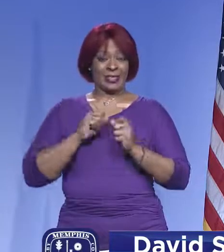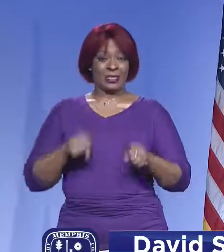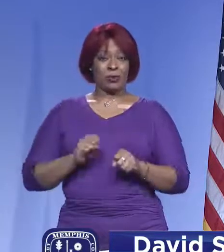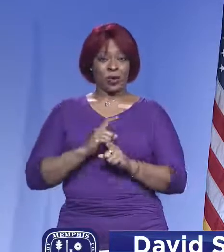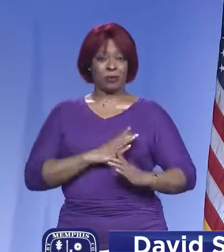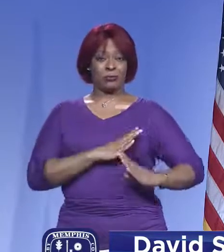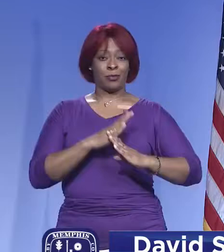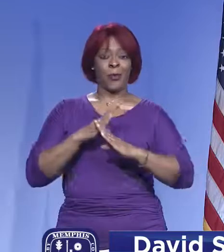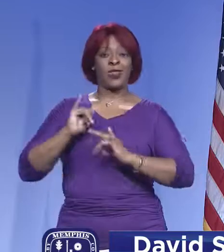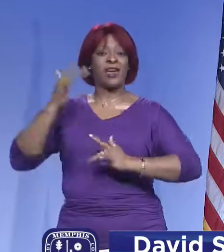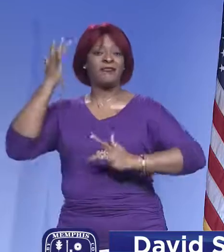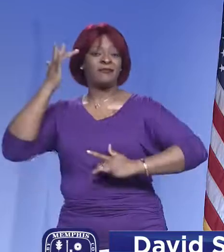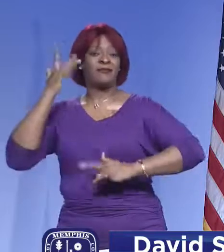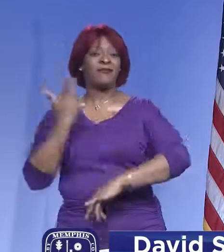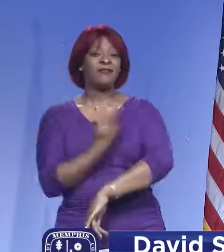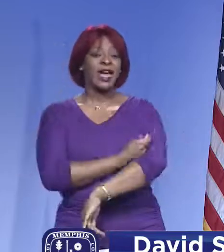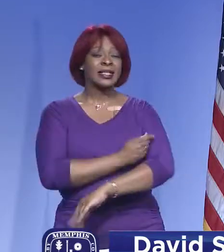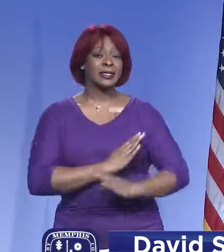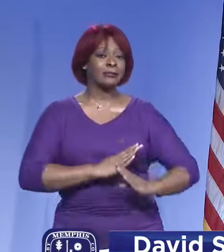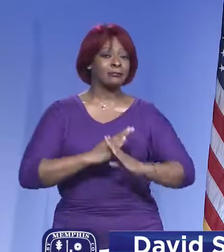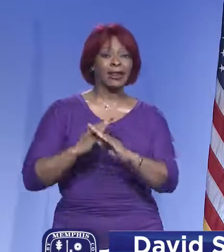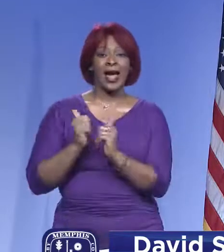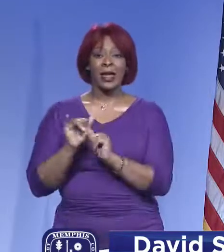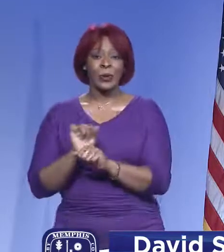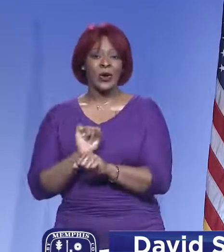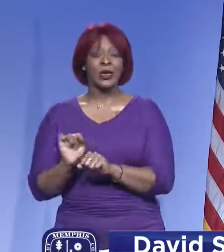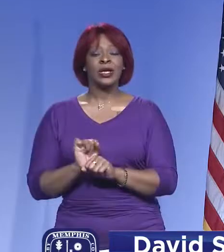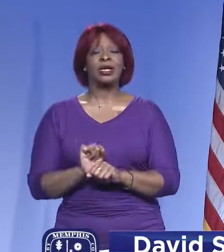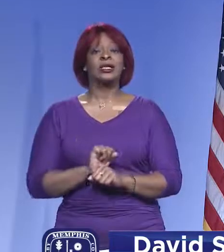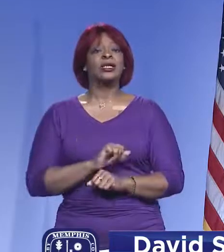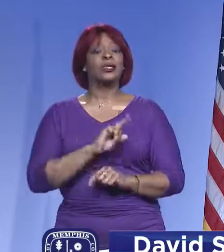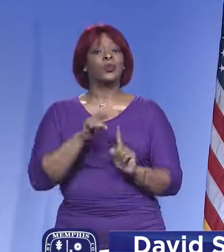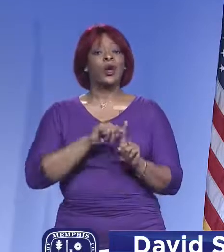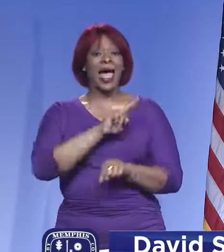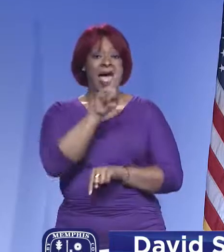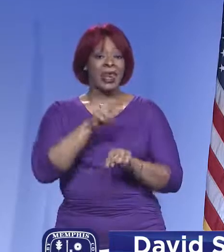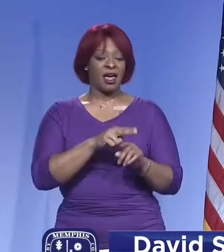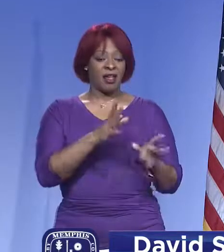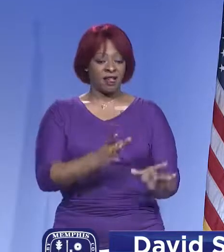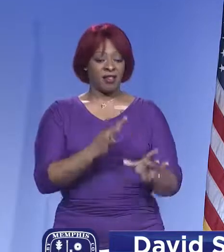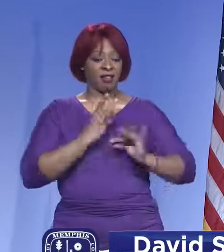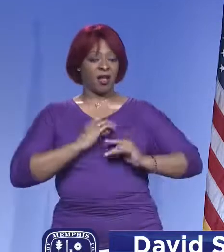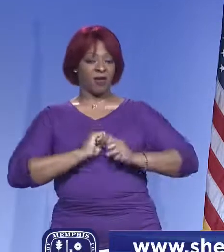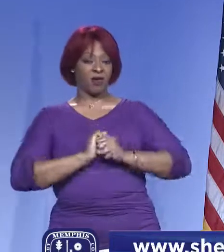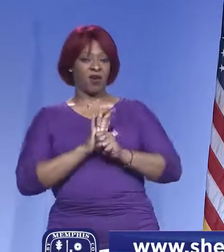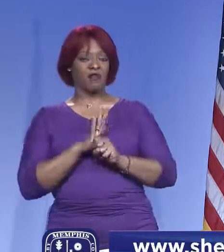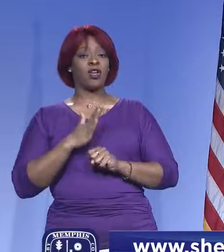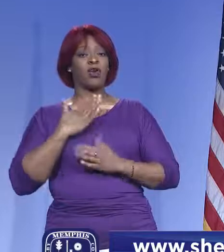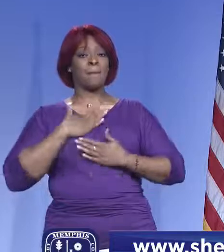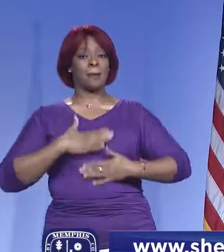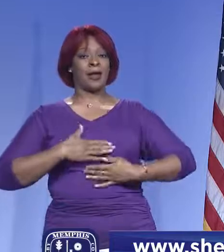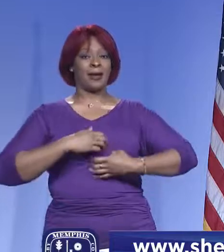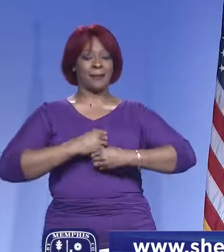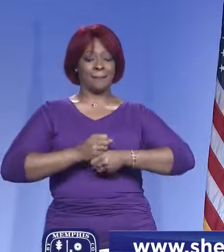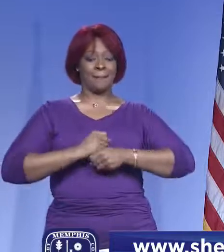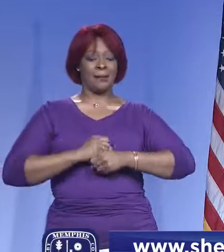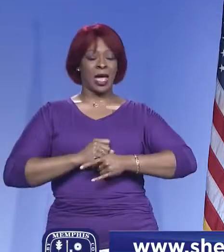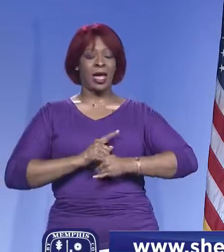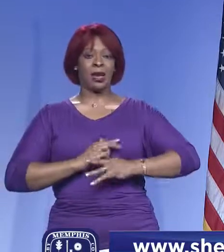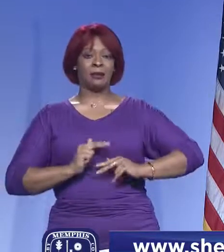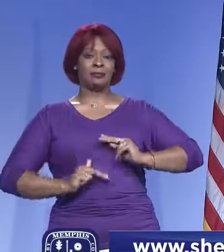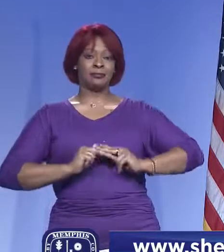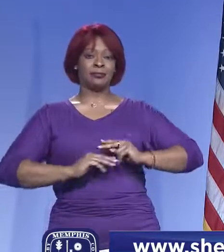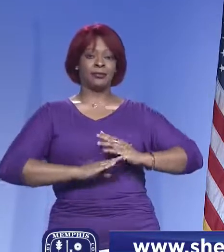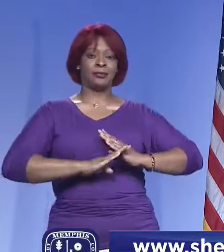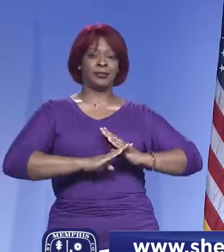work, is that when you get a natural infection, your body produces a certain level of immune response, and